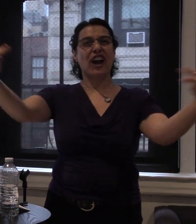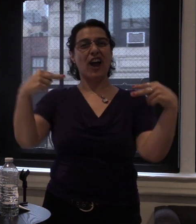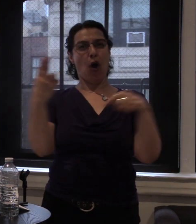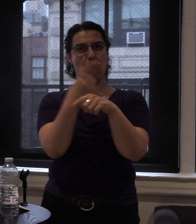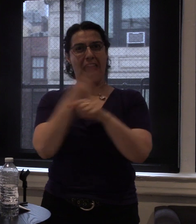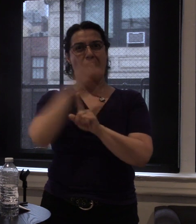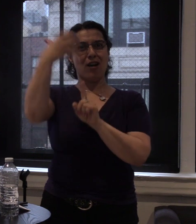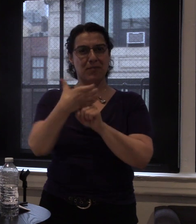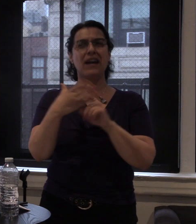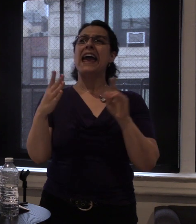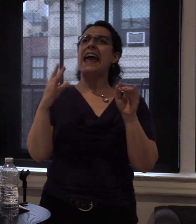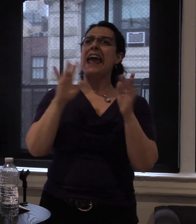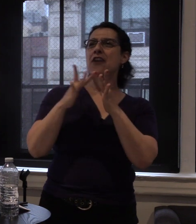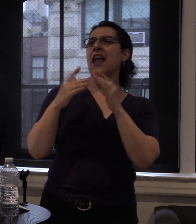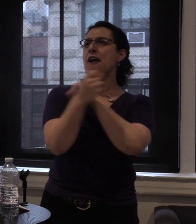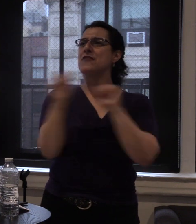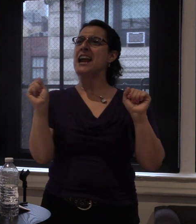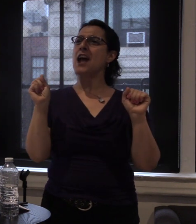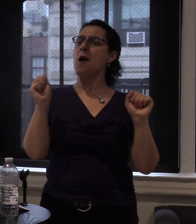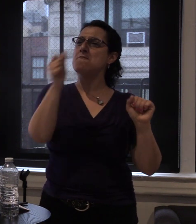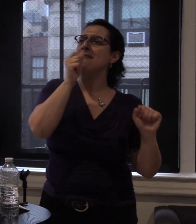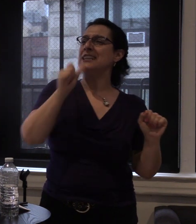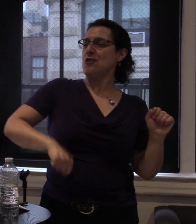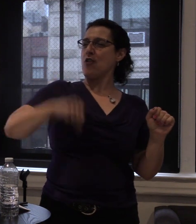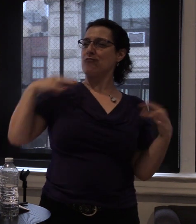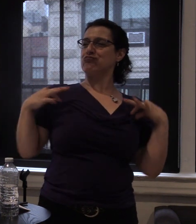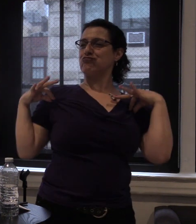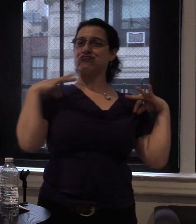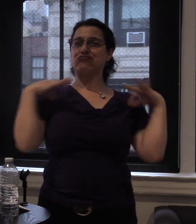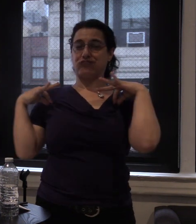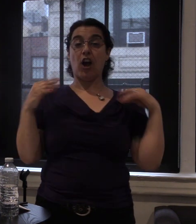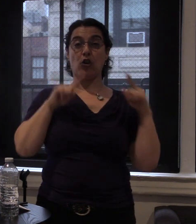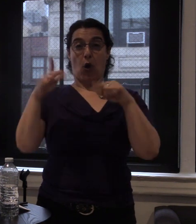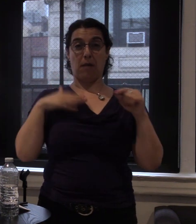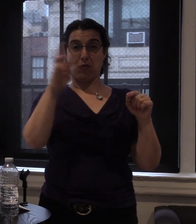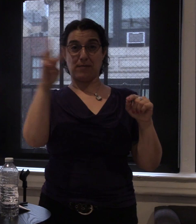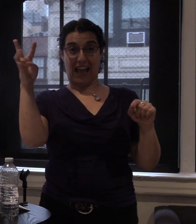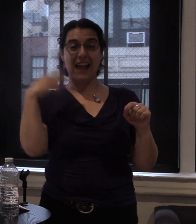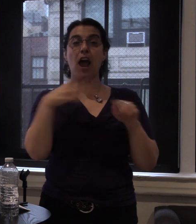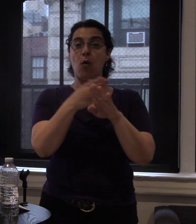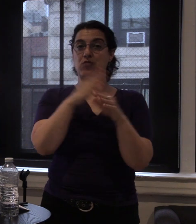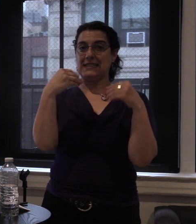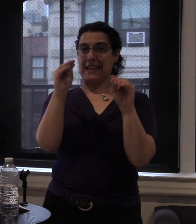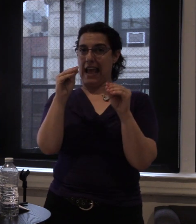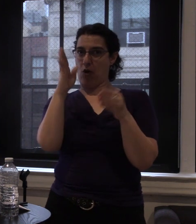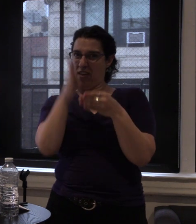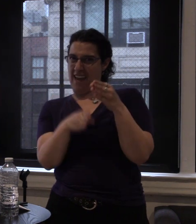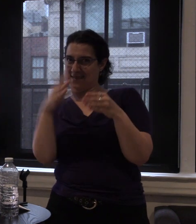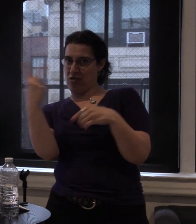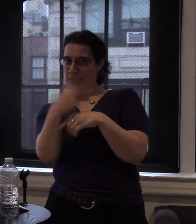about internet freedom and privacy and take ownership of that. So if you go to my site, the pre-sale ends in 3 days.